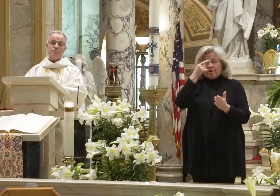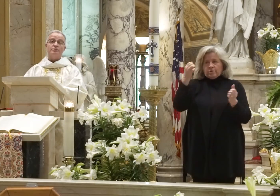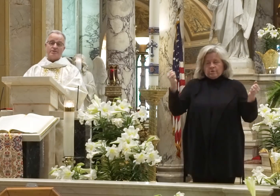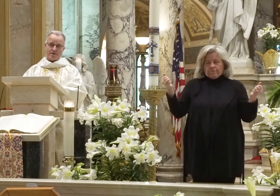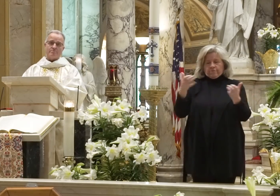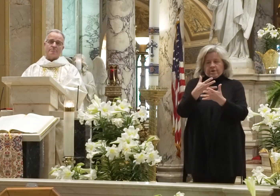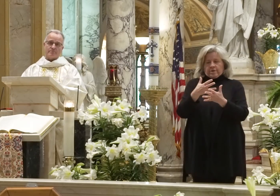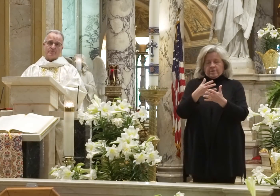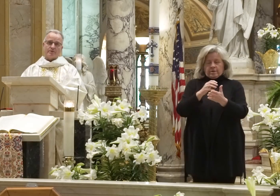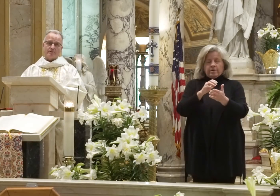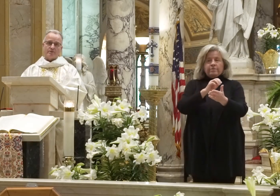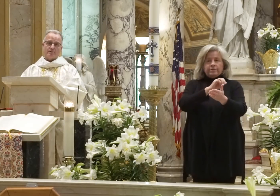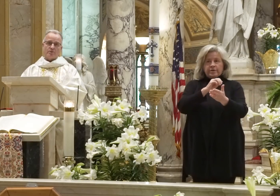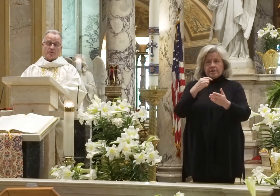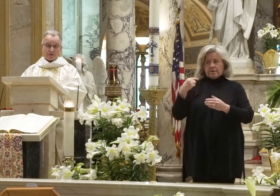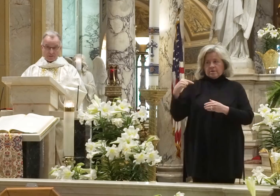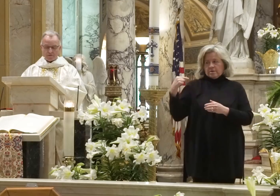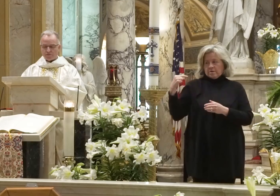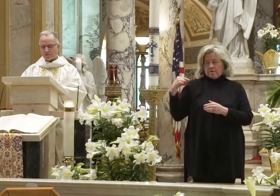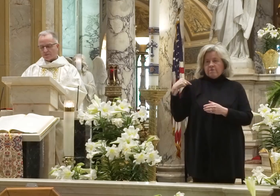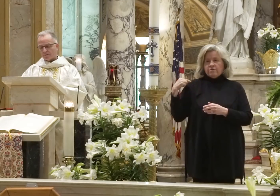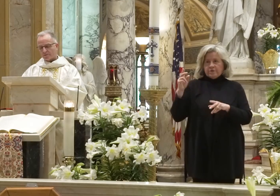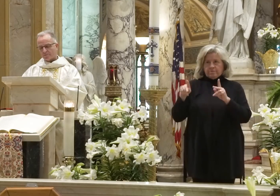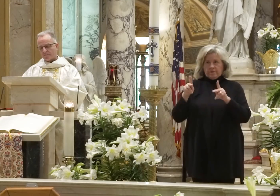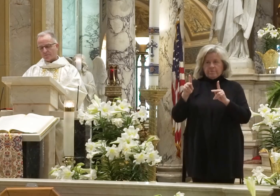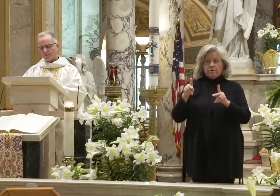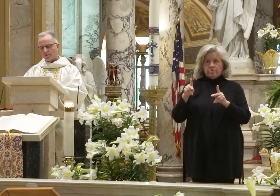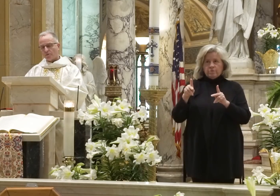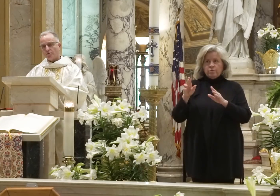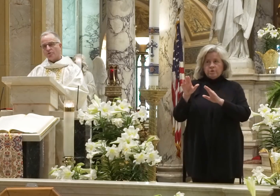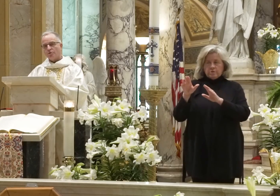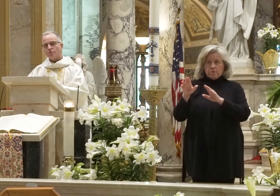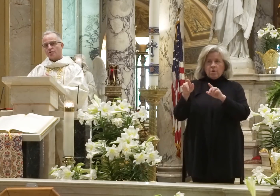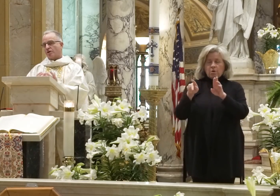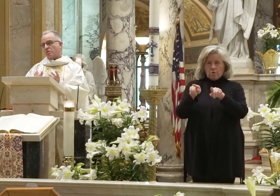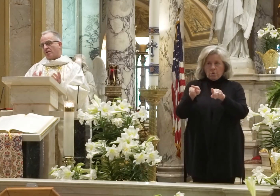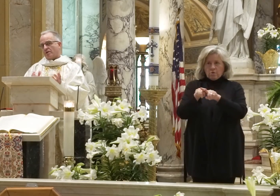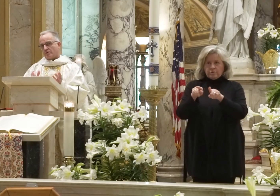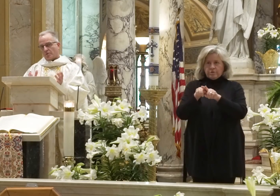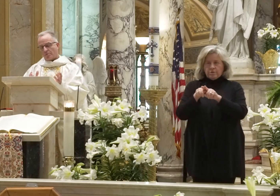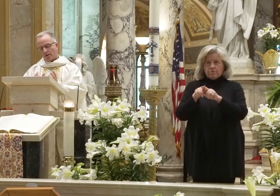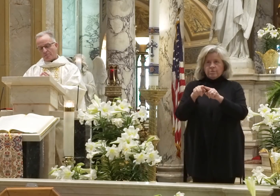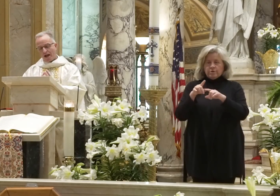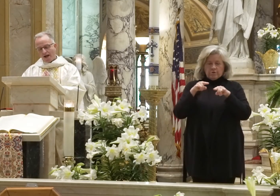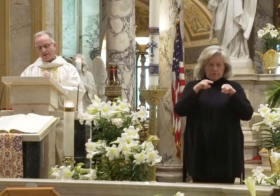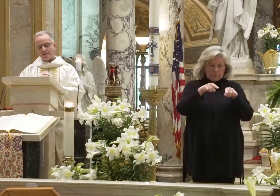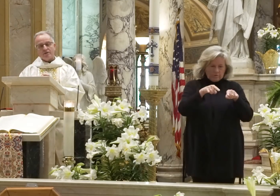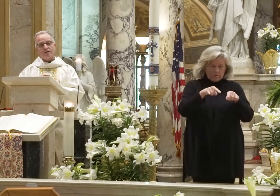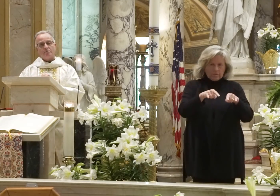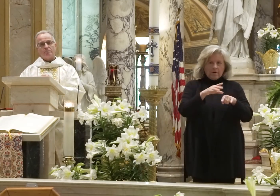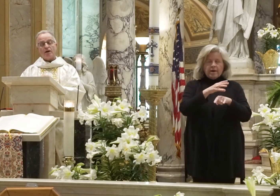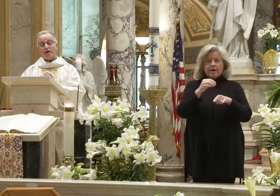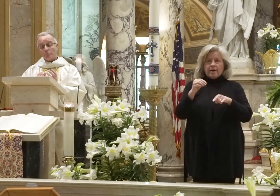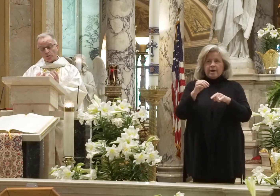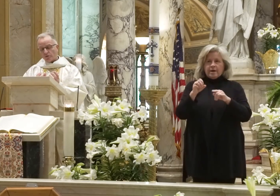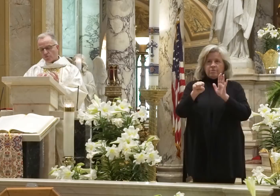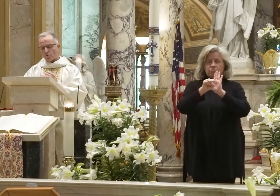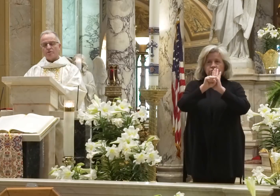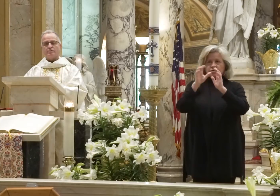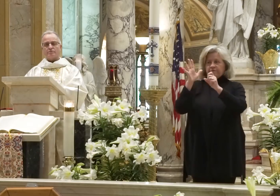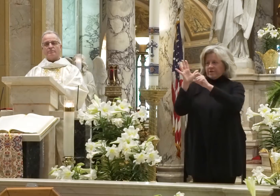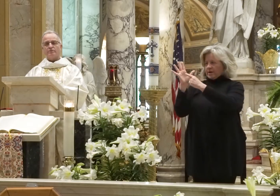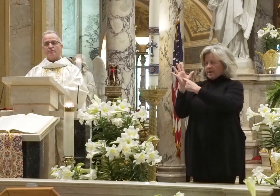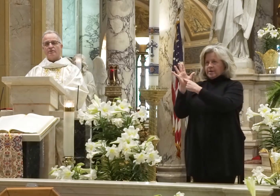will do to them what they did to Jesus. So they remain behind